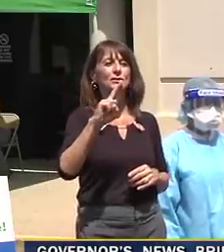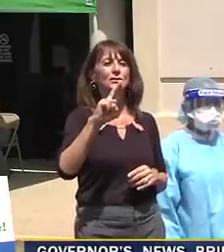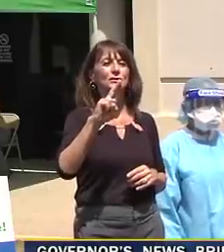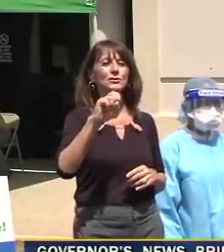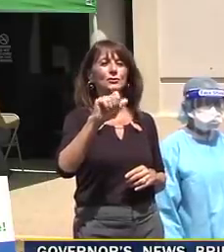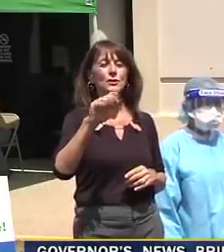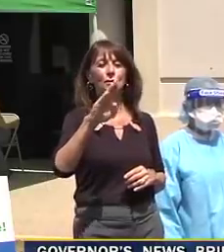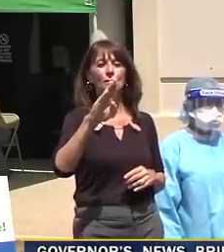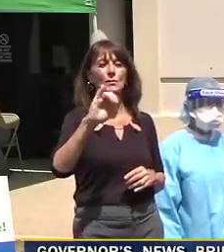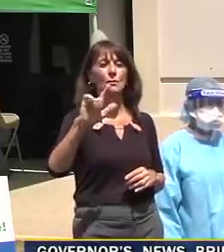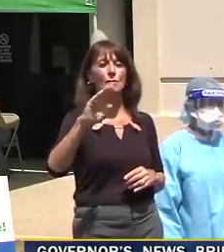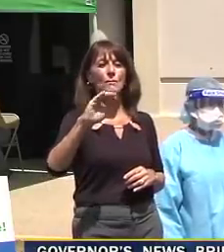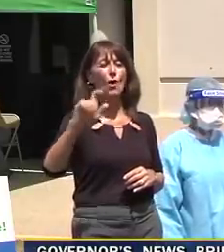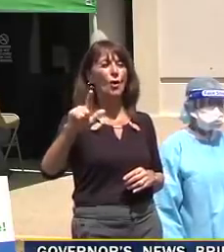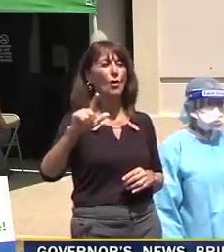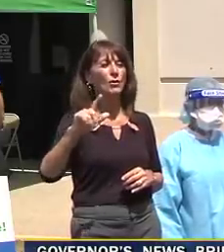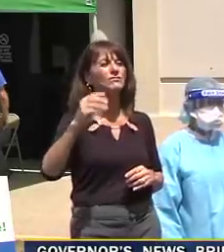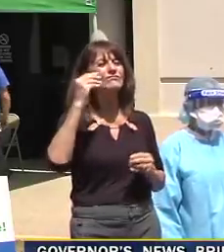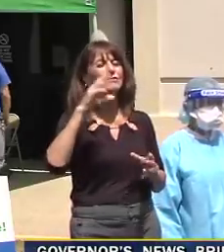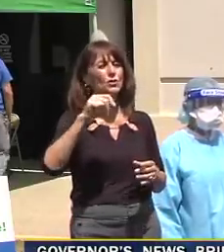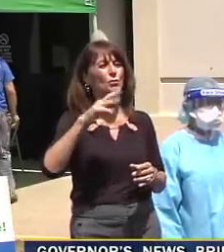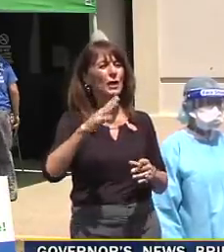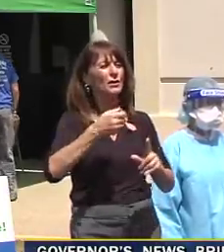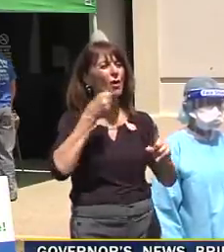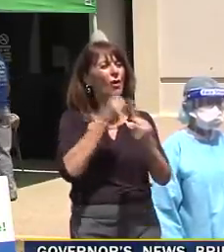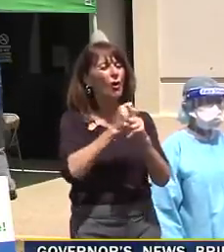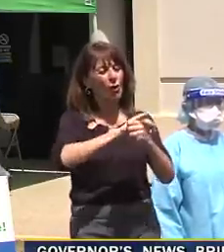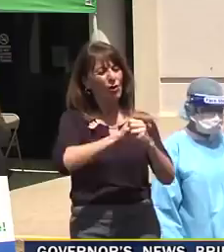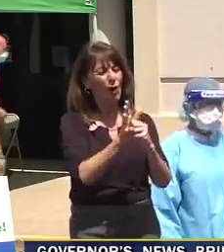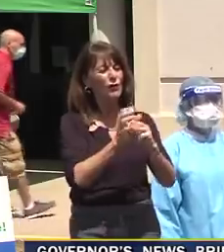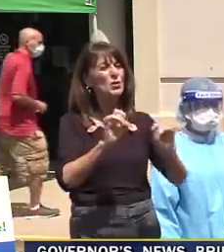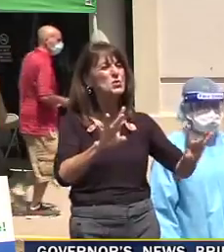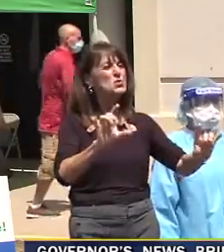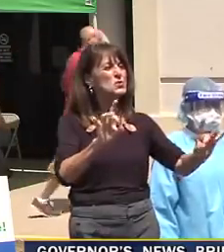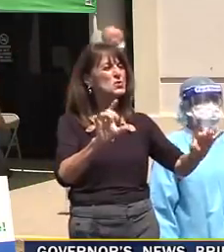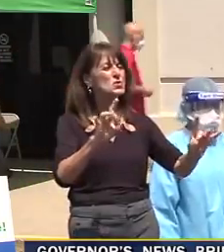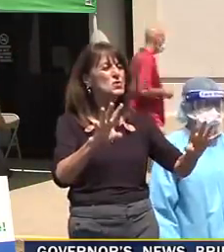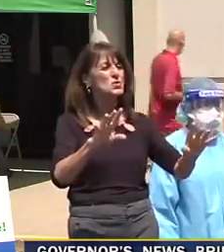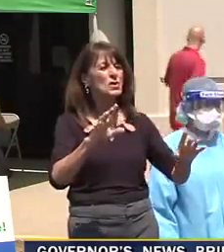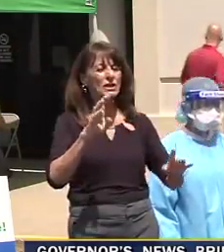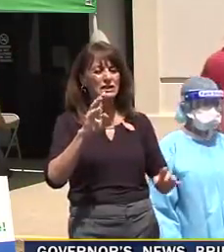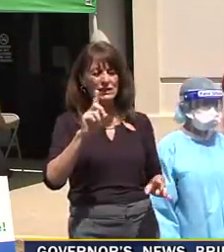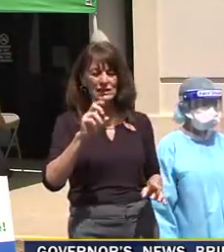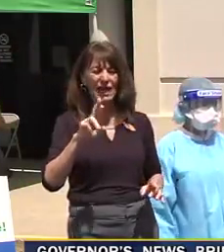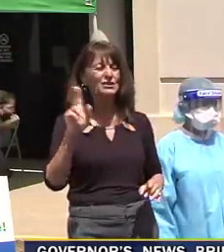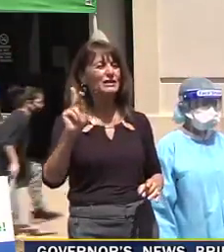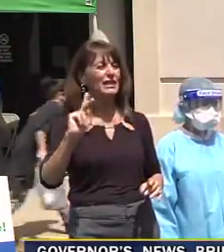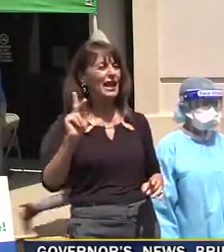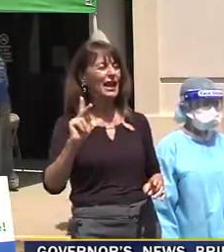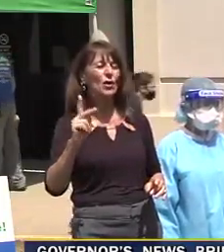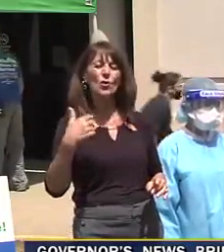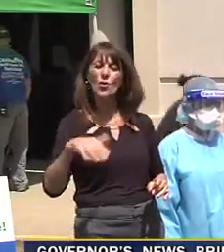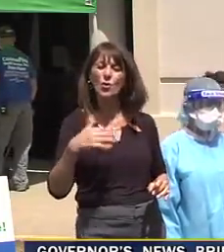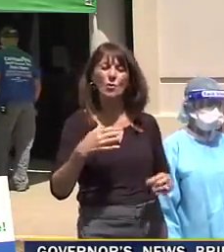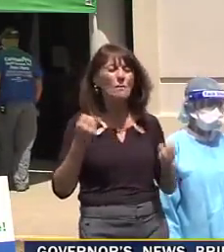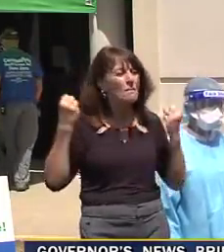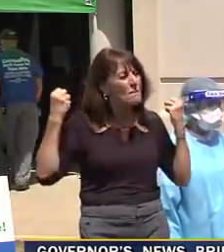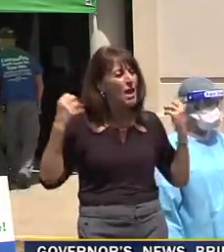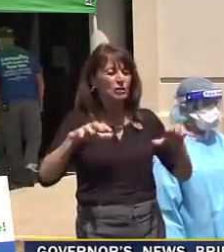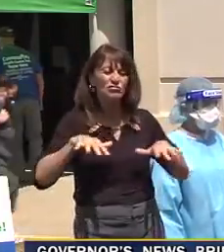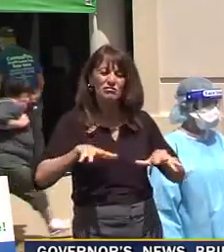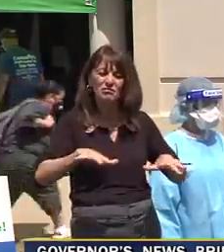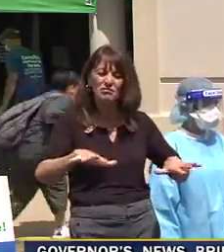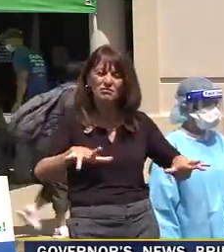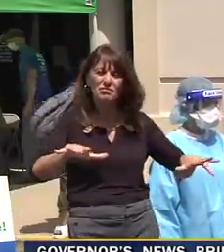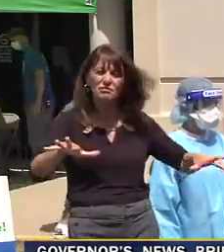New Britain was hit pretty hard. New Britain was hit pretty hard, Dr. K, by the COVID virus.